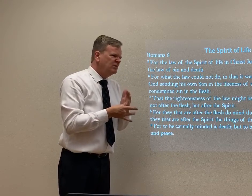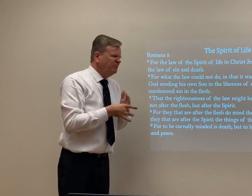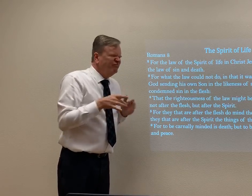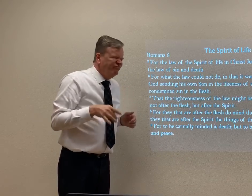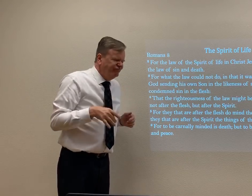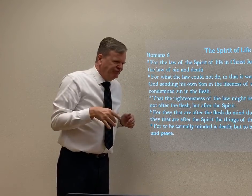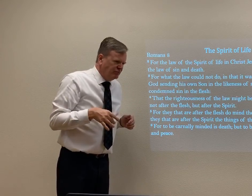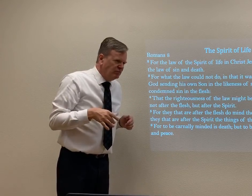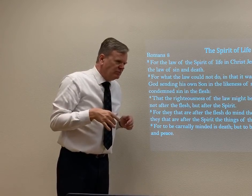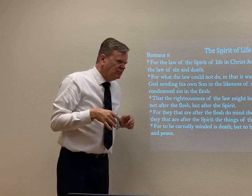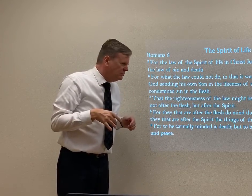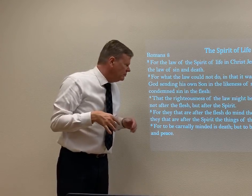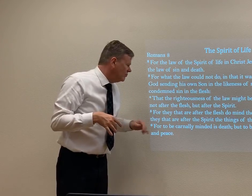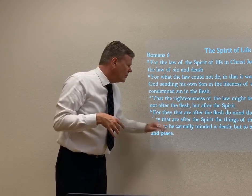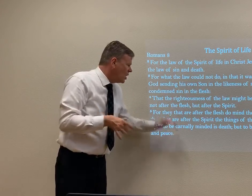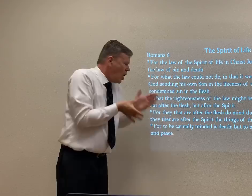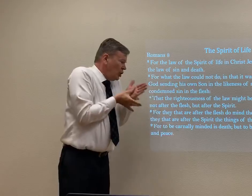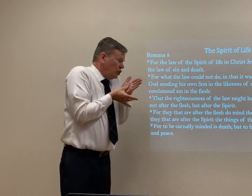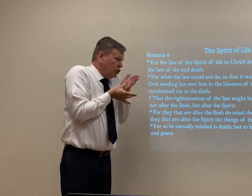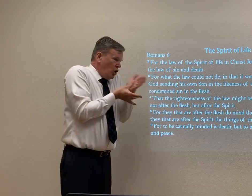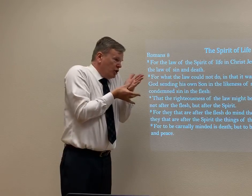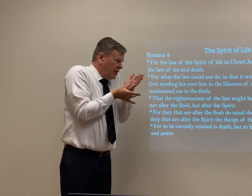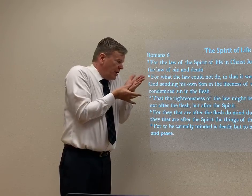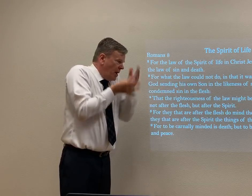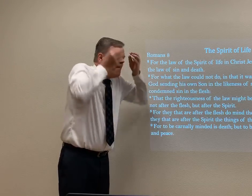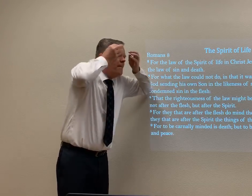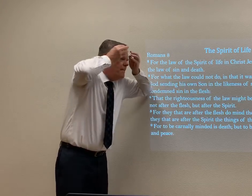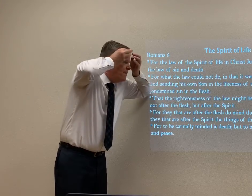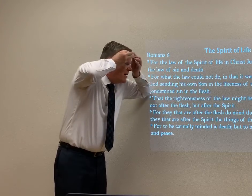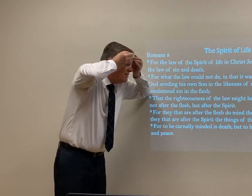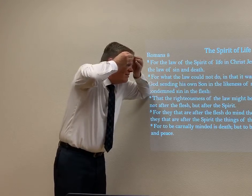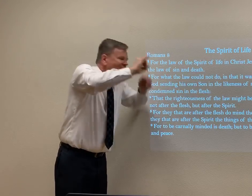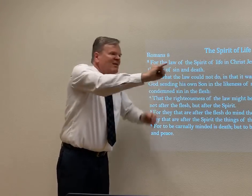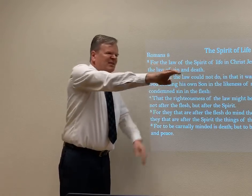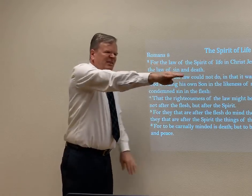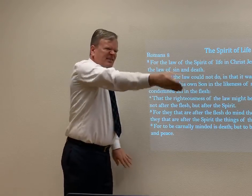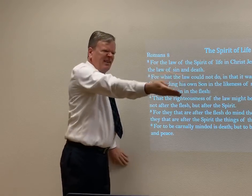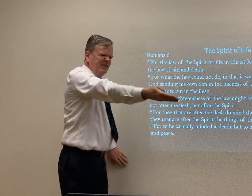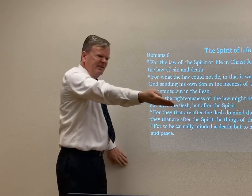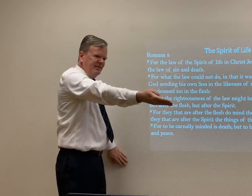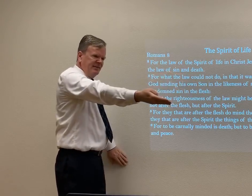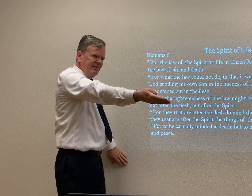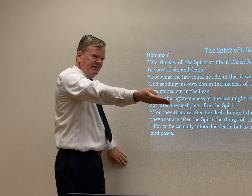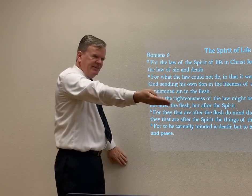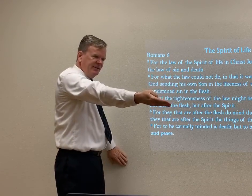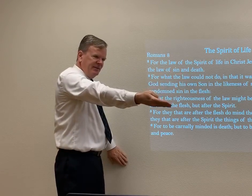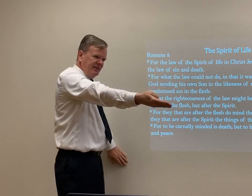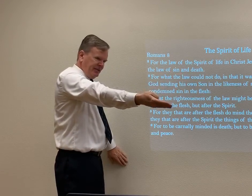Carnally, or flesh. For to be carnally minded is death.